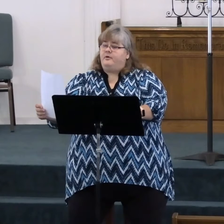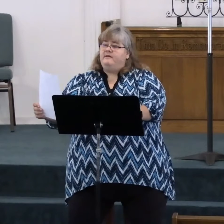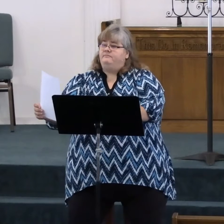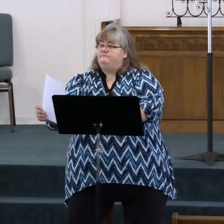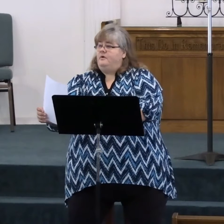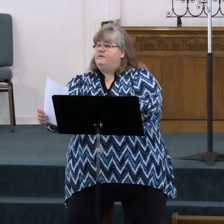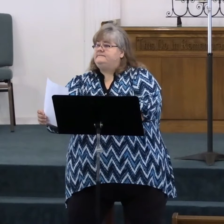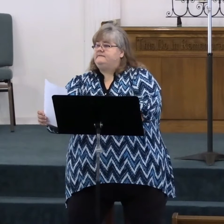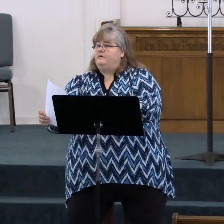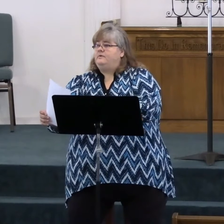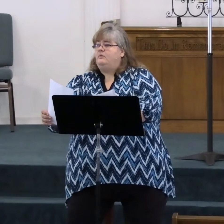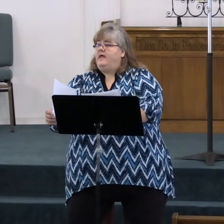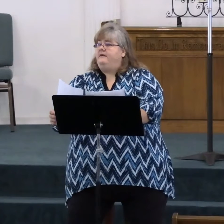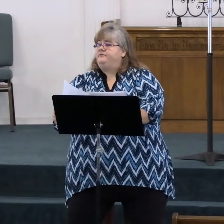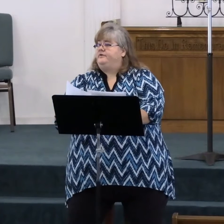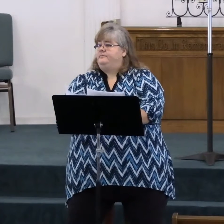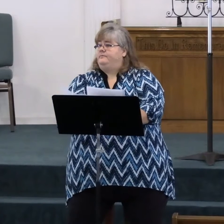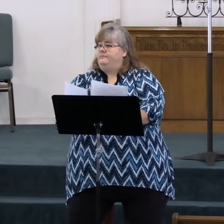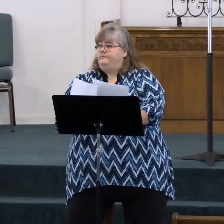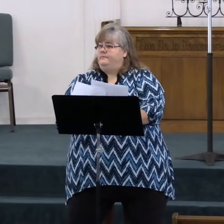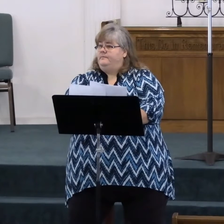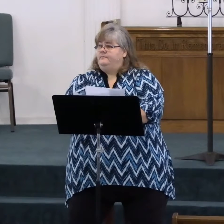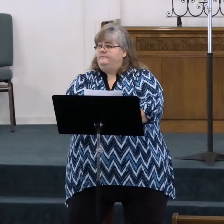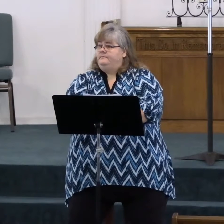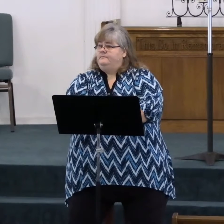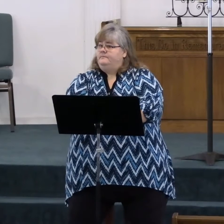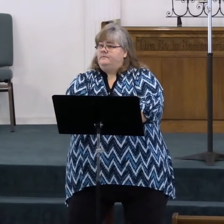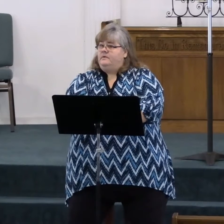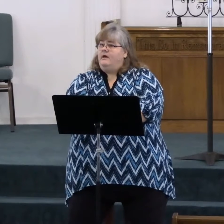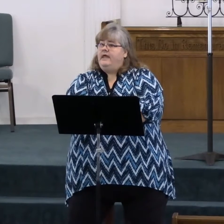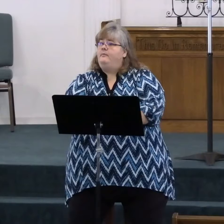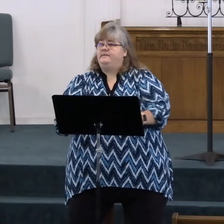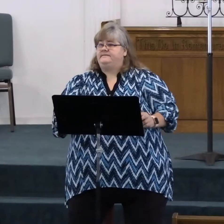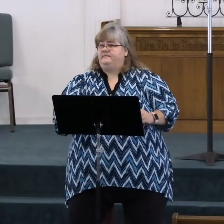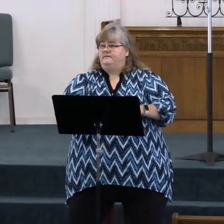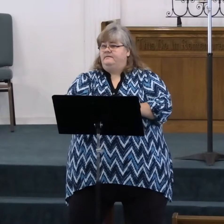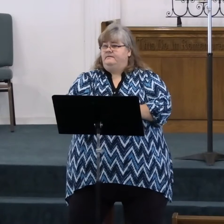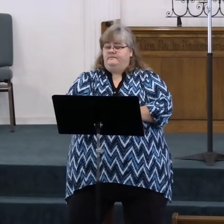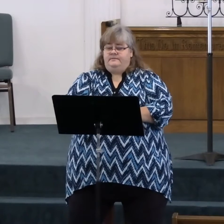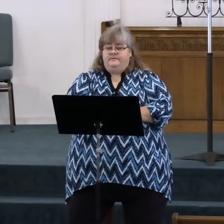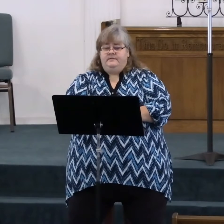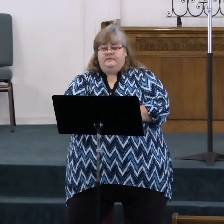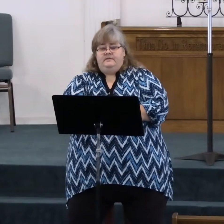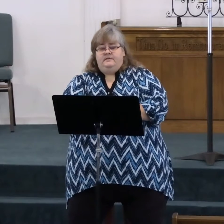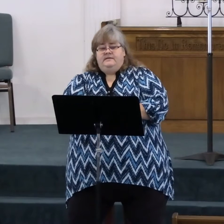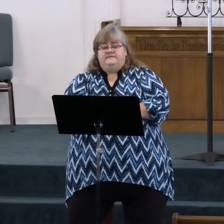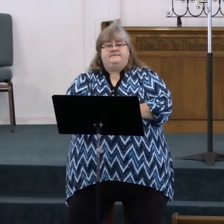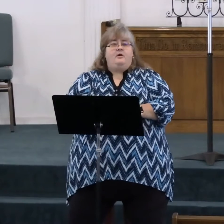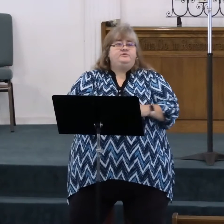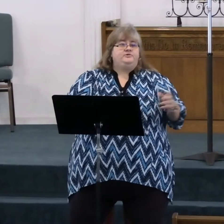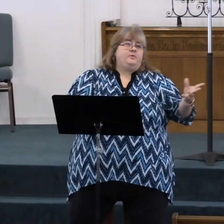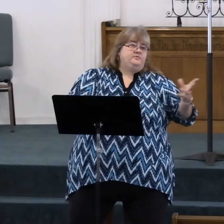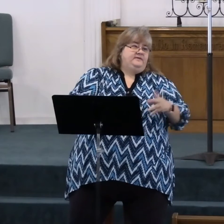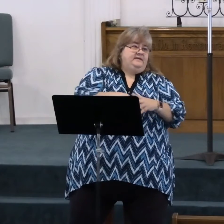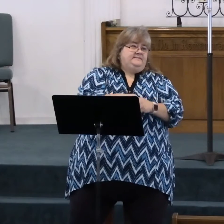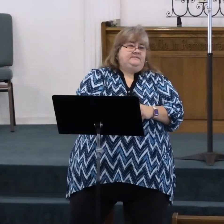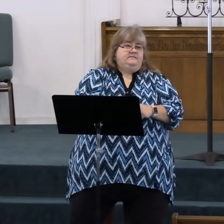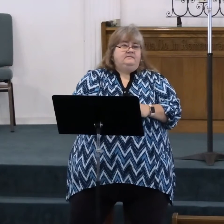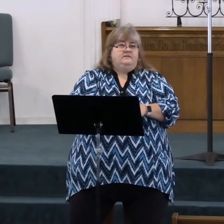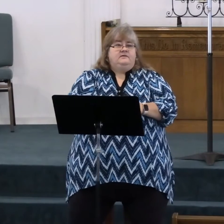pray, honestly, that we don't have to. God help us. The psalmist wrote this,